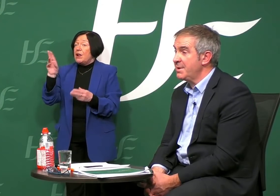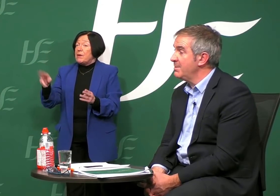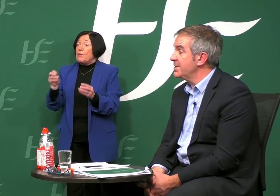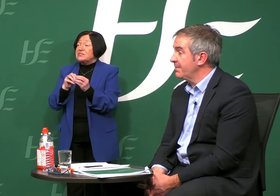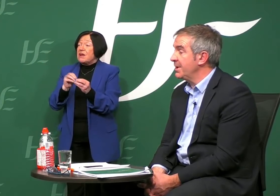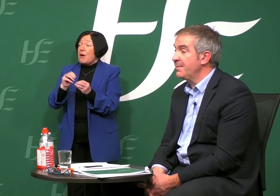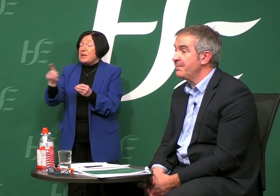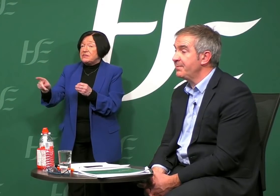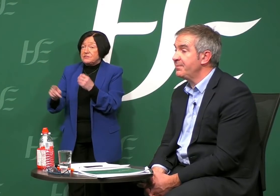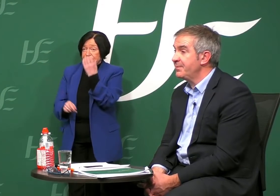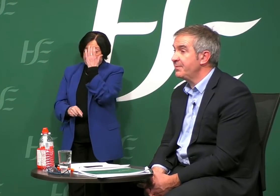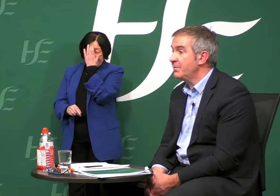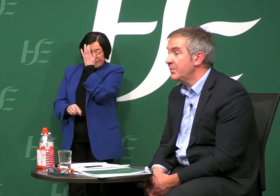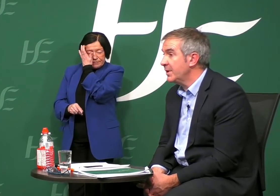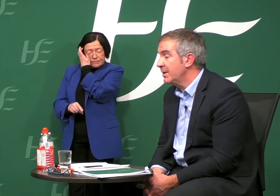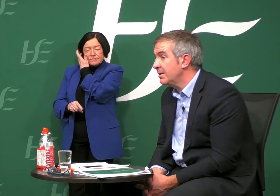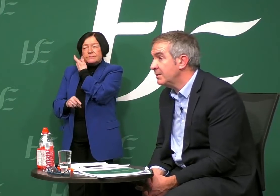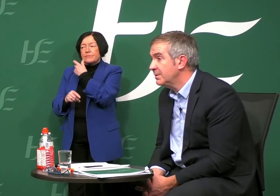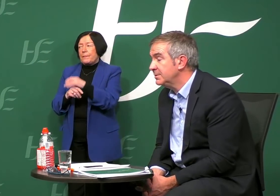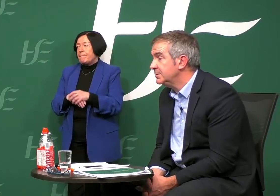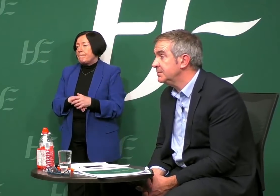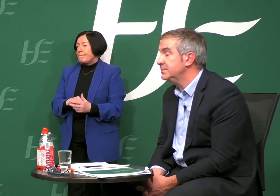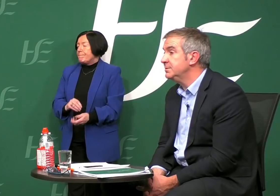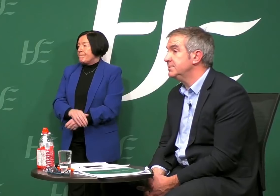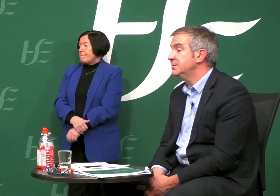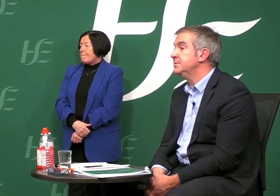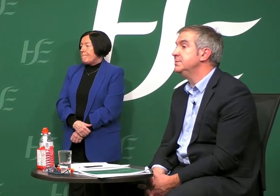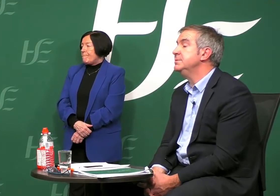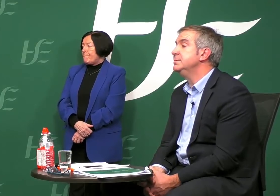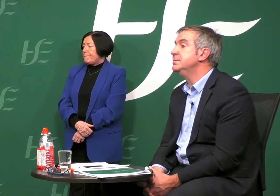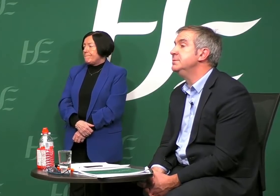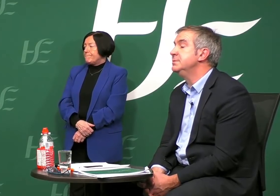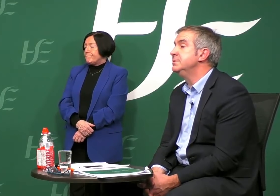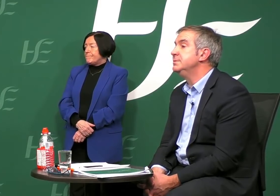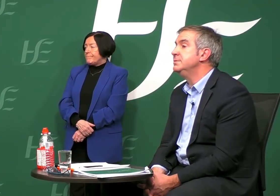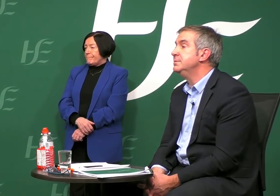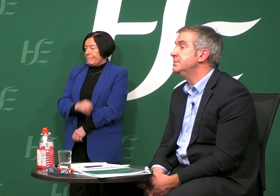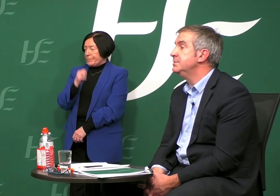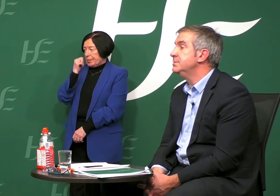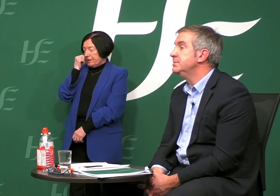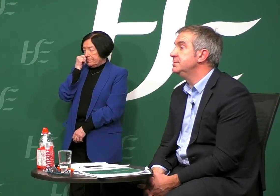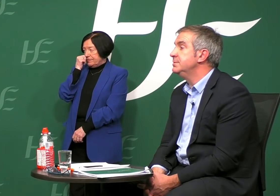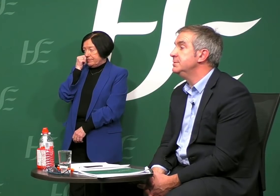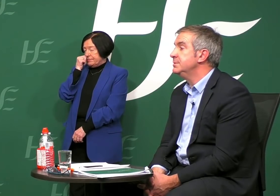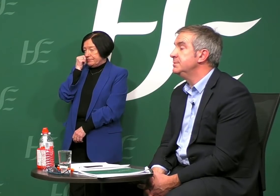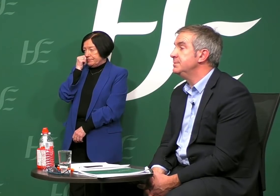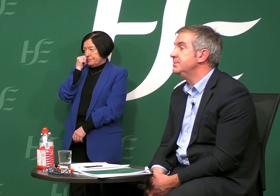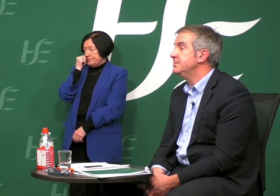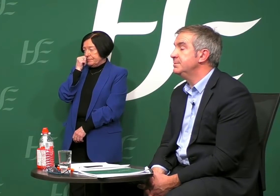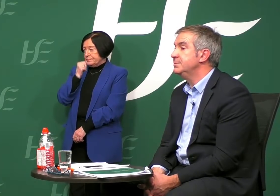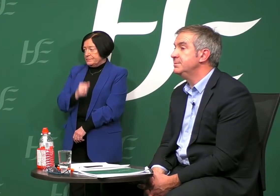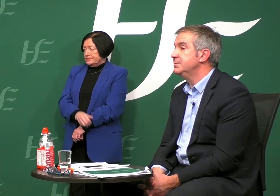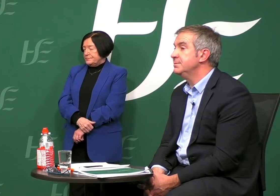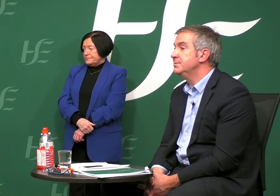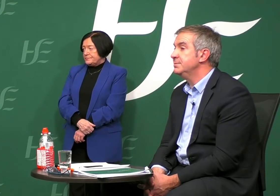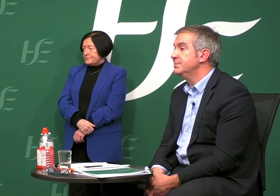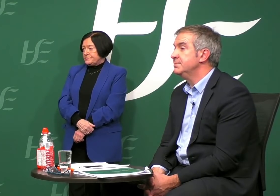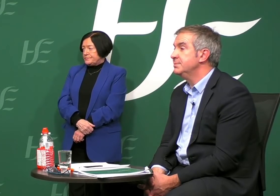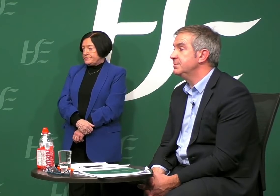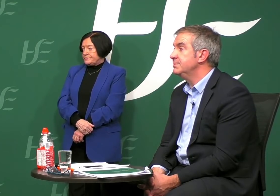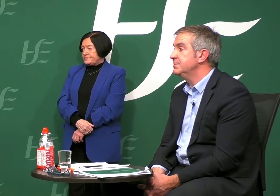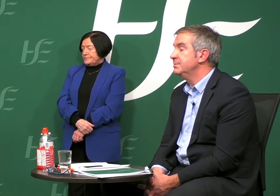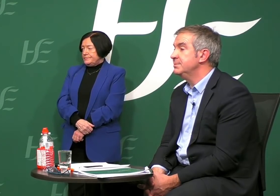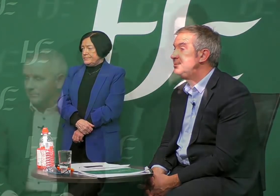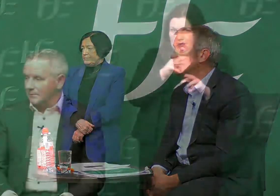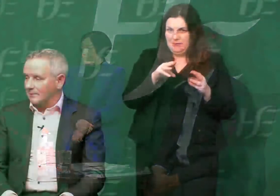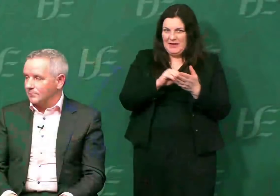comment as well. But There's always a caution, by the way, in terms of comparison of cases, what's the testing capacity? I'm not